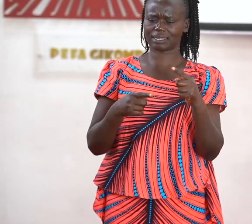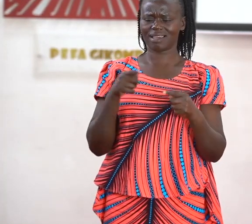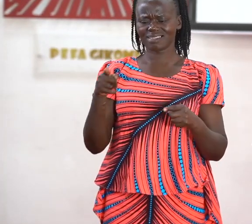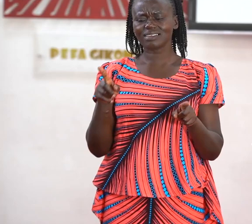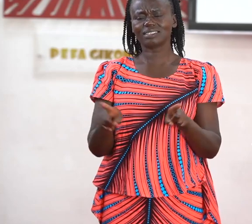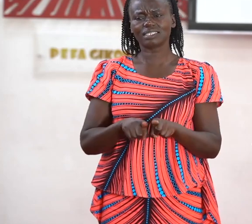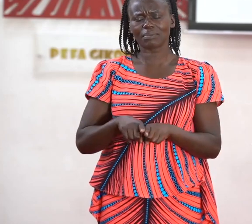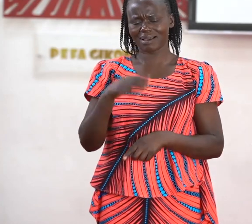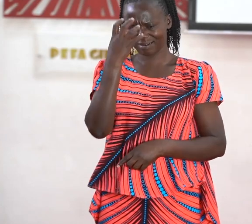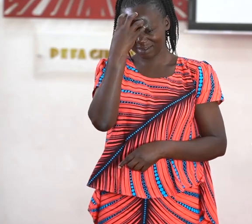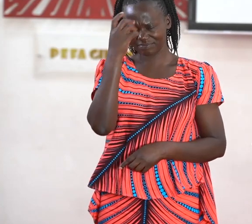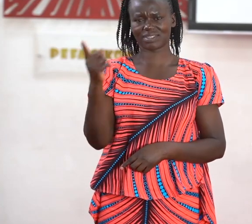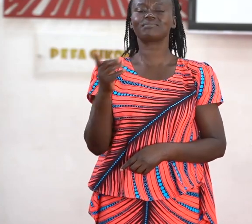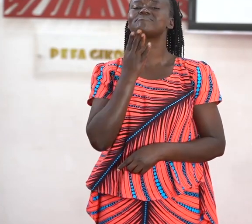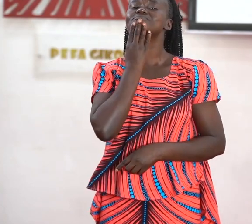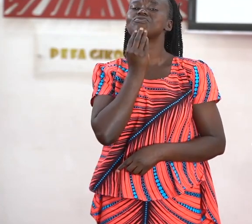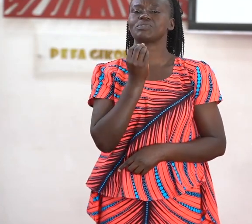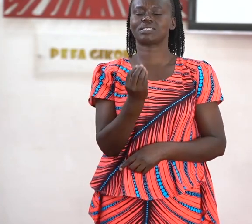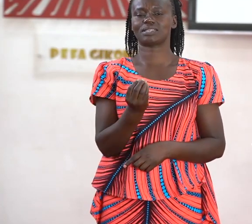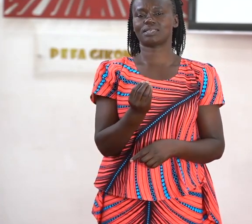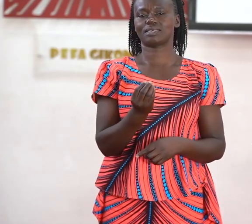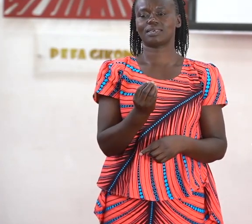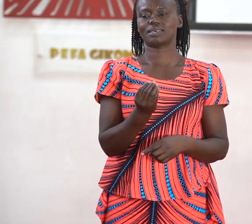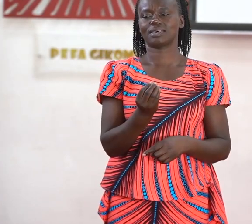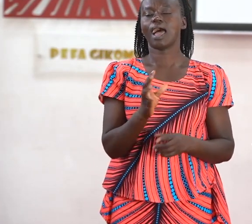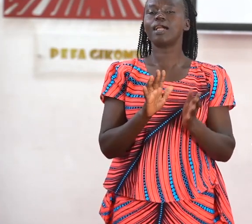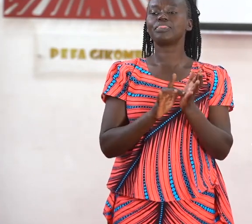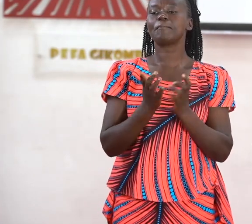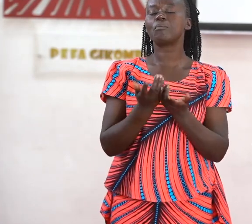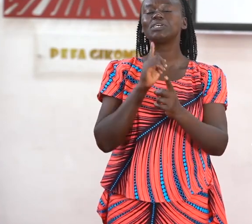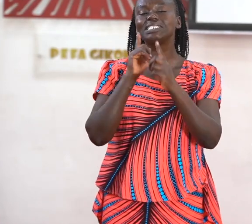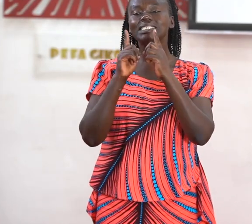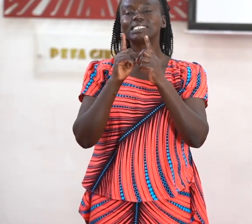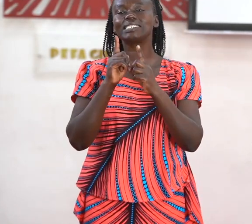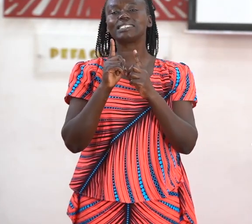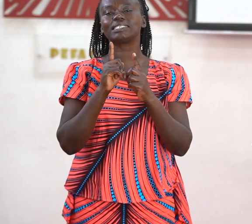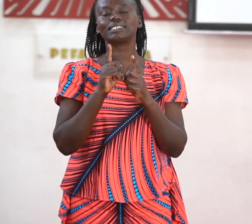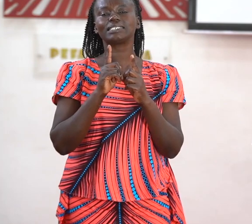angered the Jews. And the Bible says